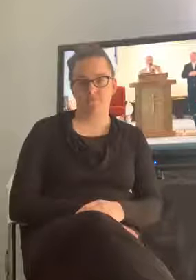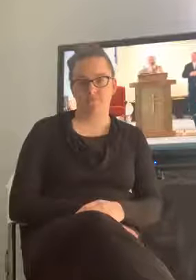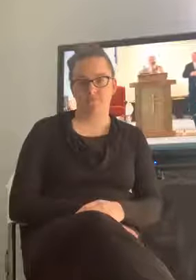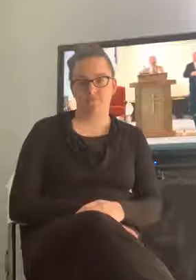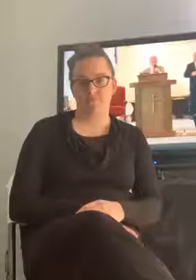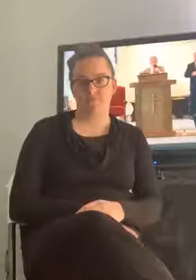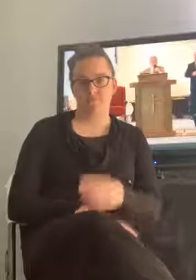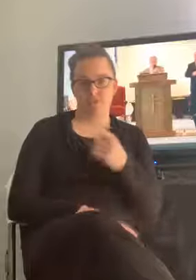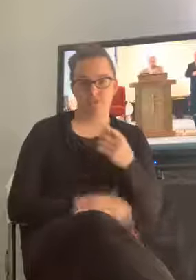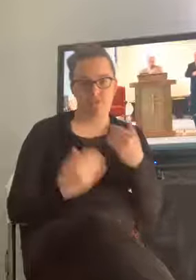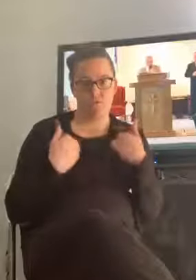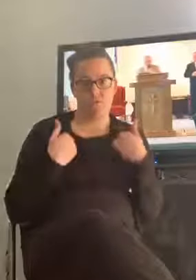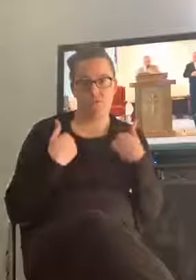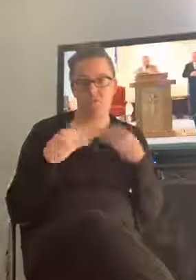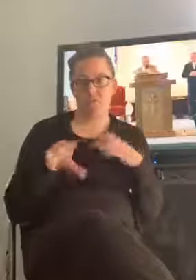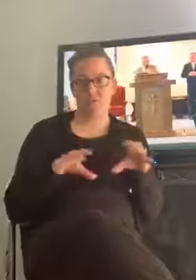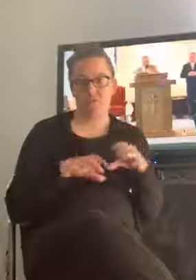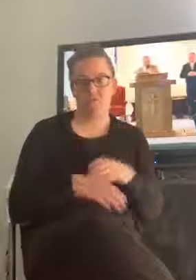You've got to act it out.